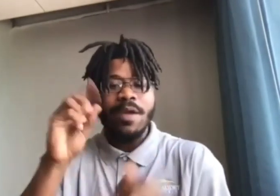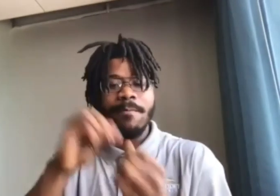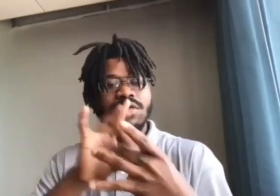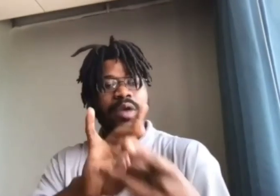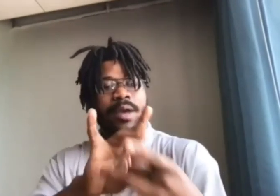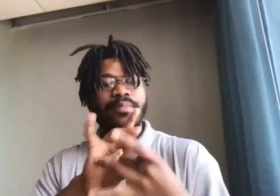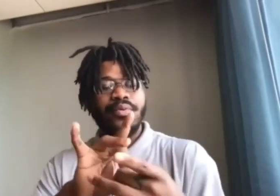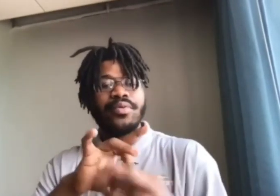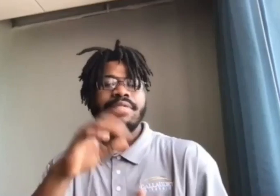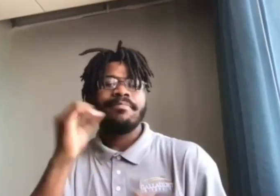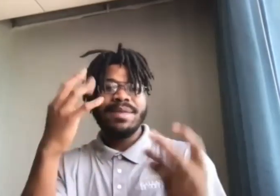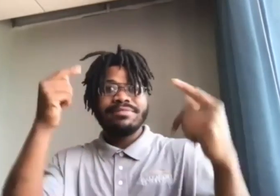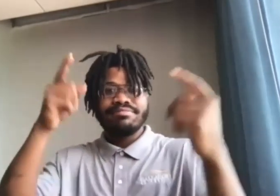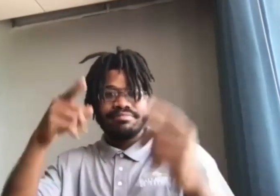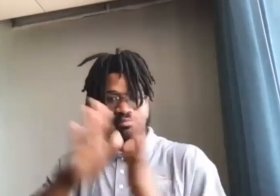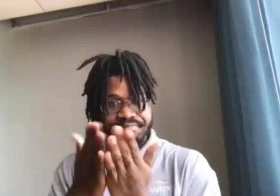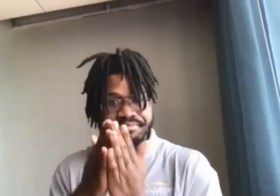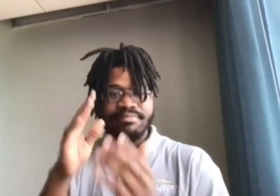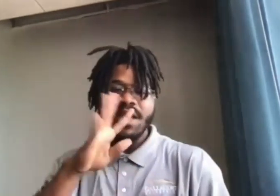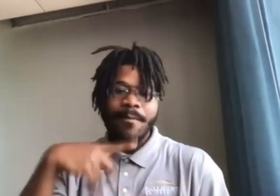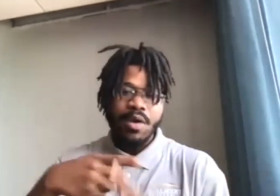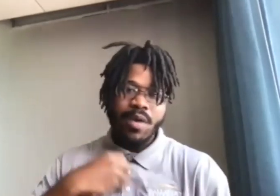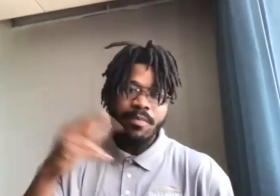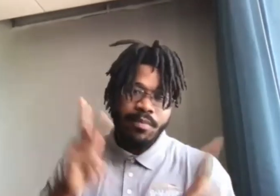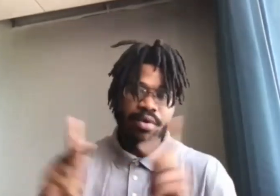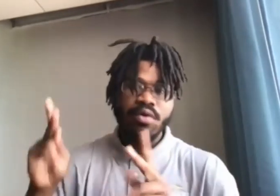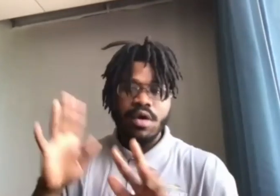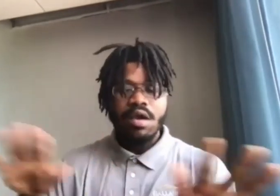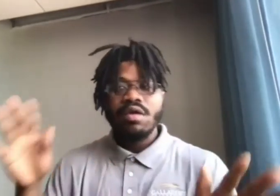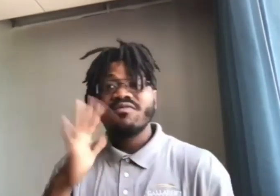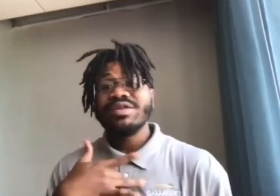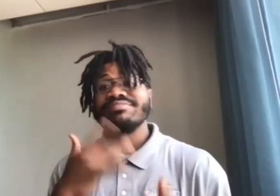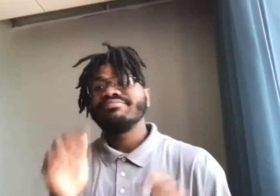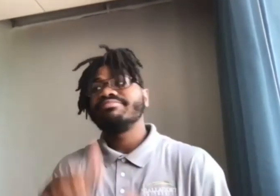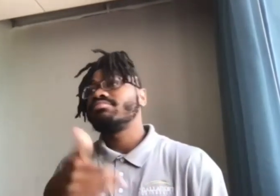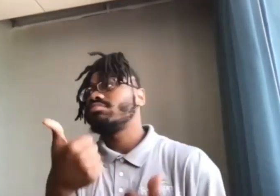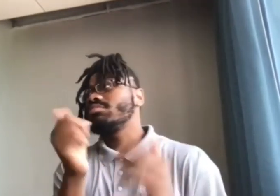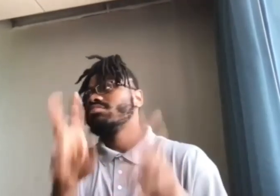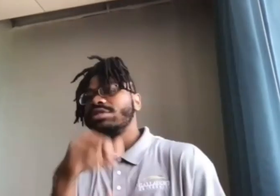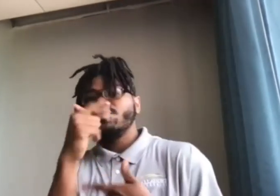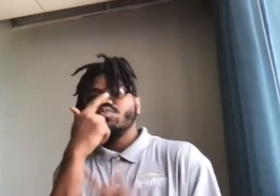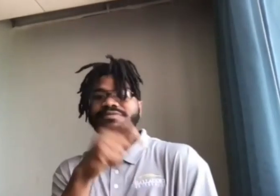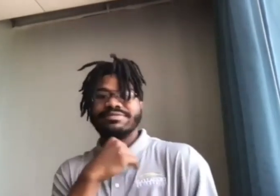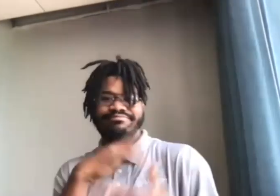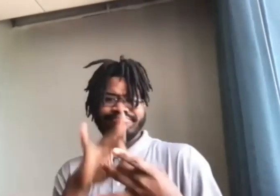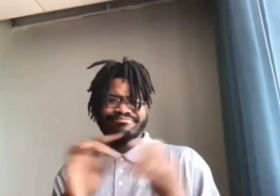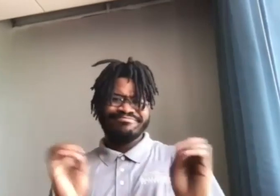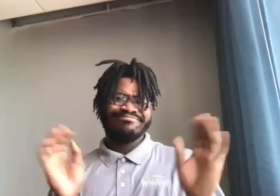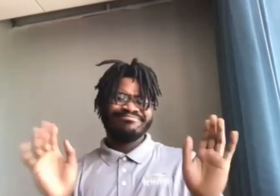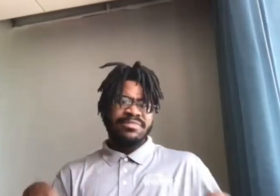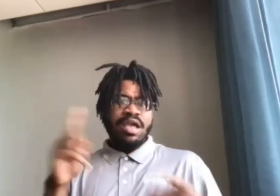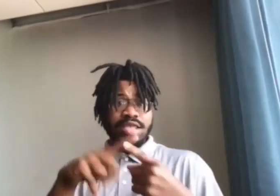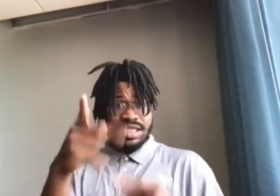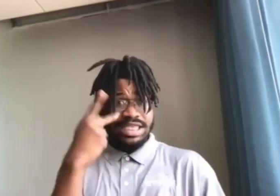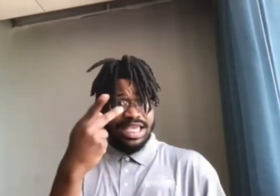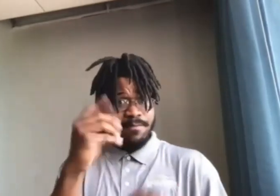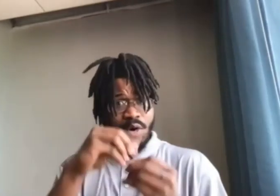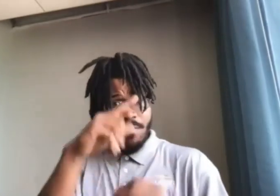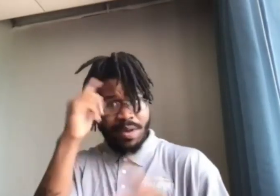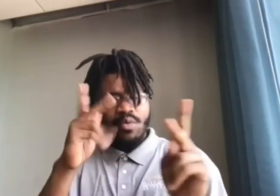and support one another, having curriculum and content that is related to them, that will hold their interest